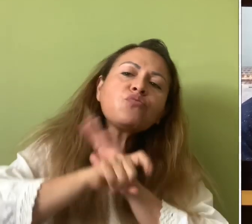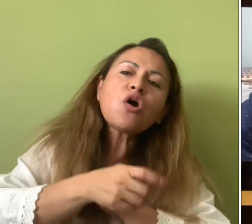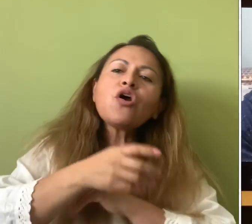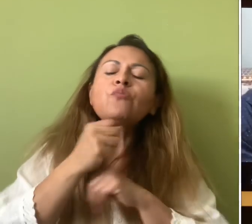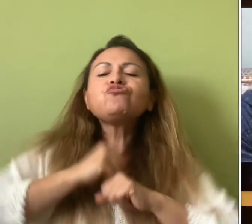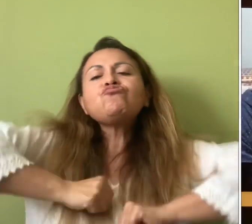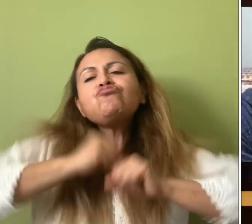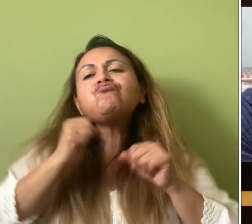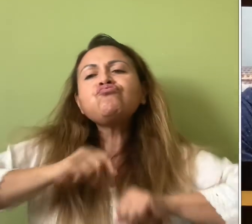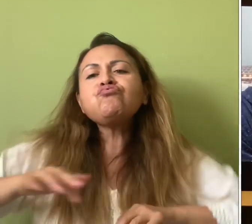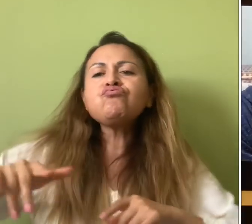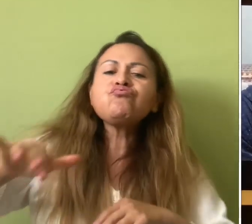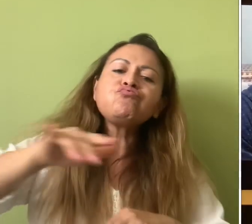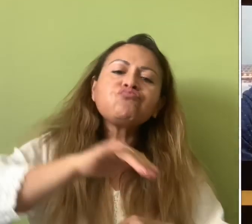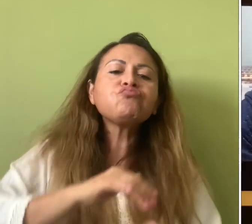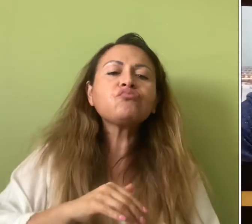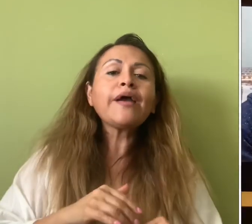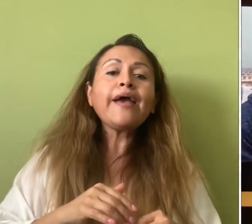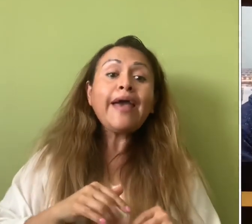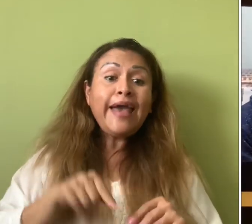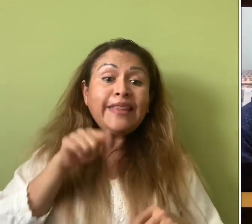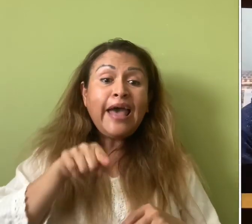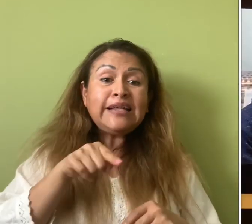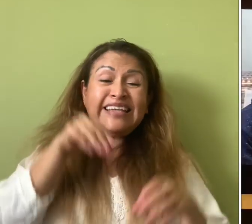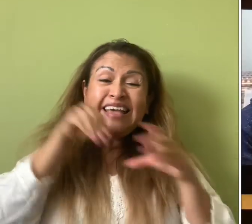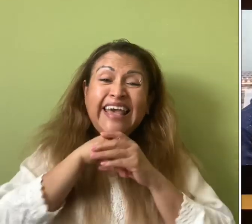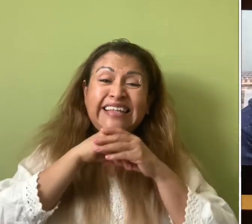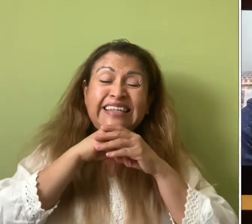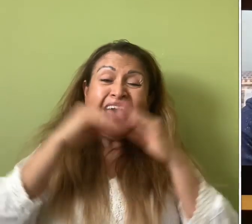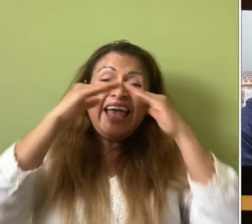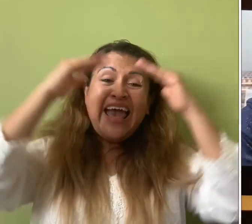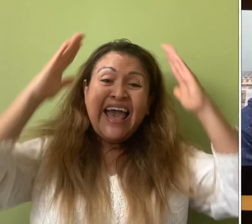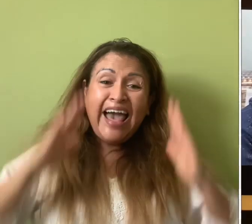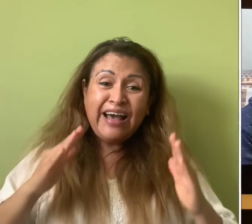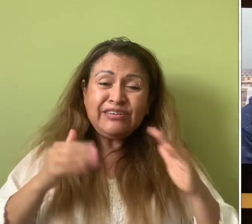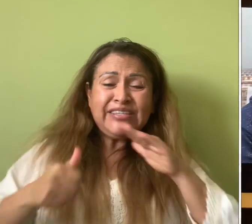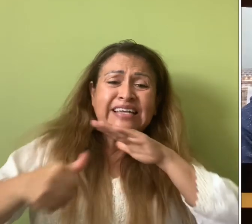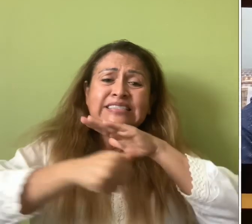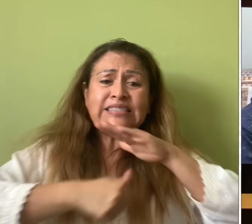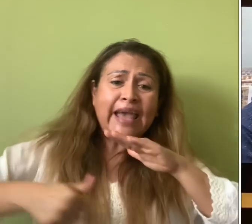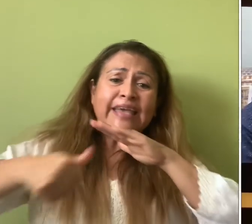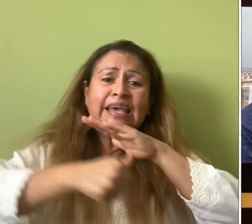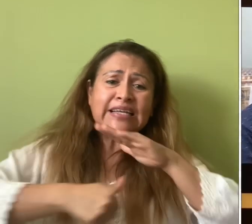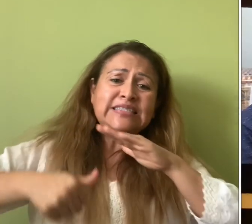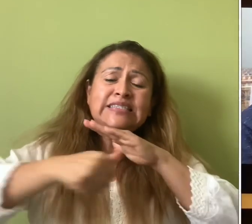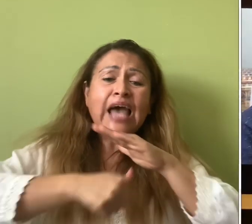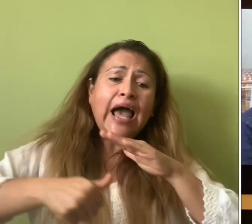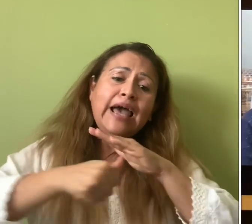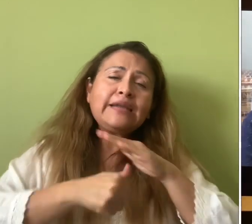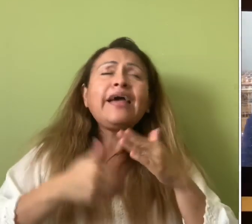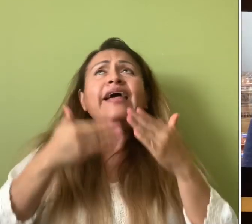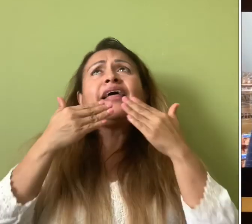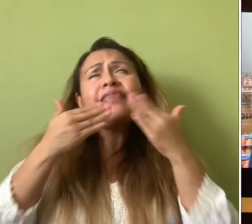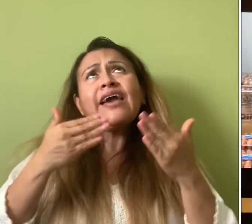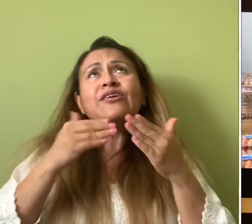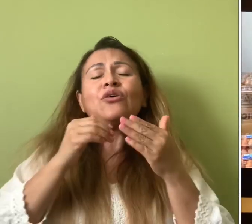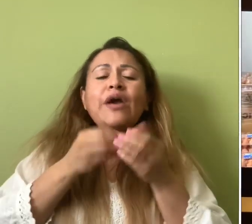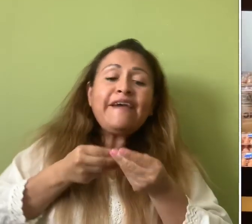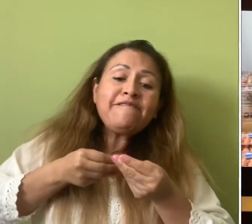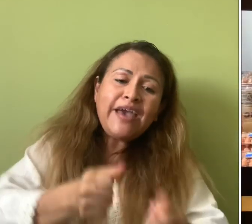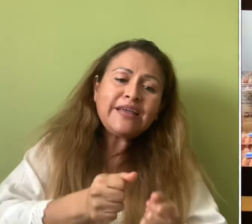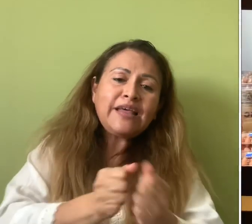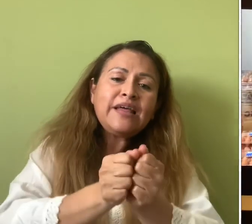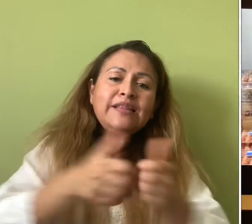of non-GMO grain. These are hen house chickens that only stay inside, and thankfully they eat non-GMO grain,